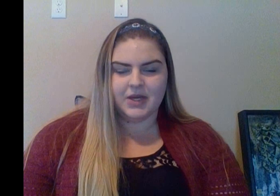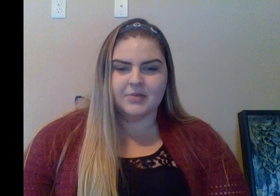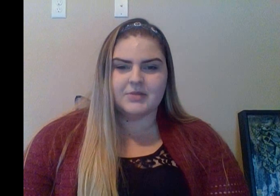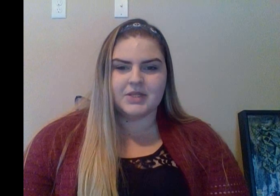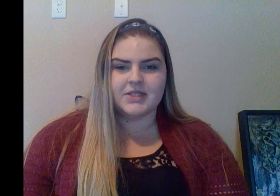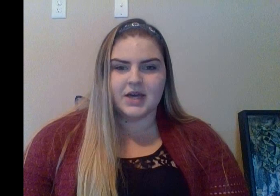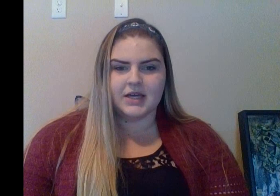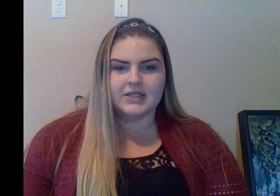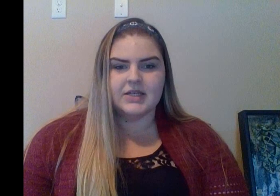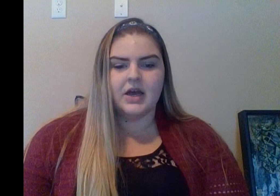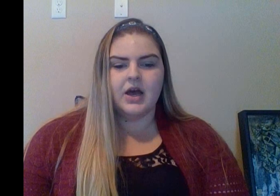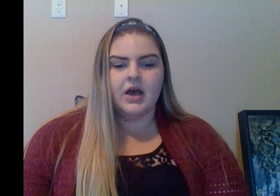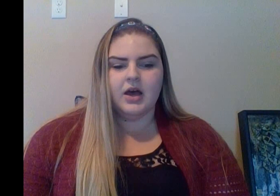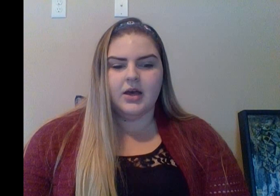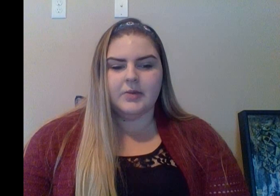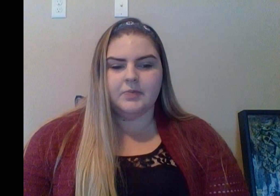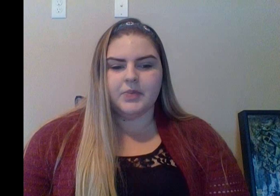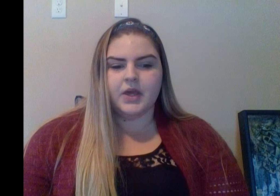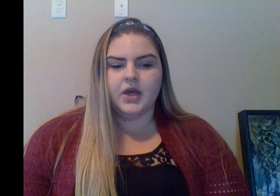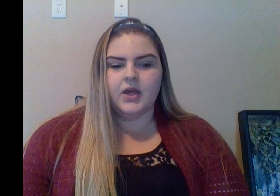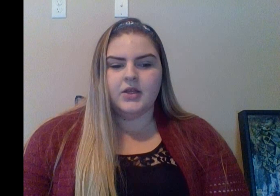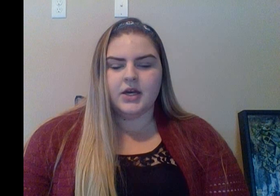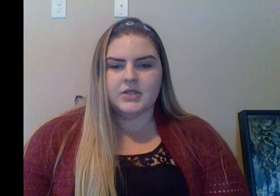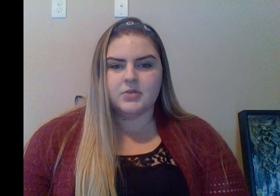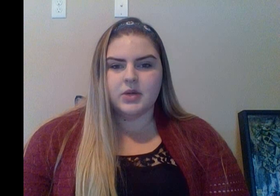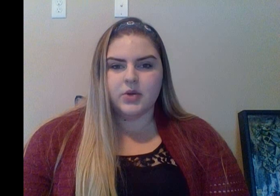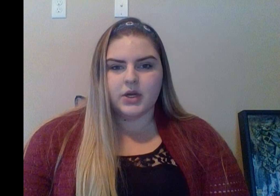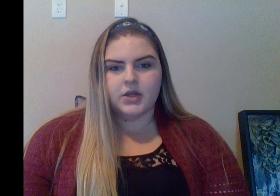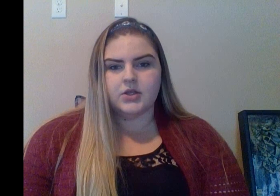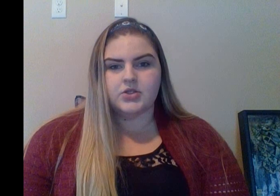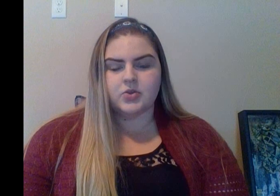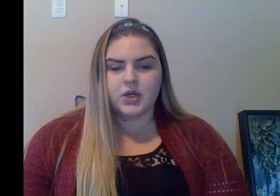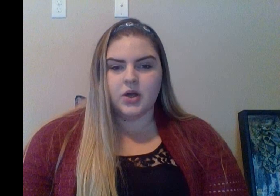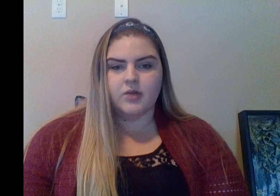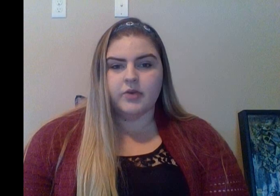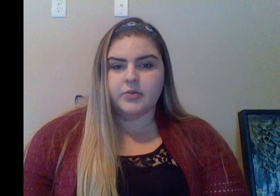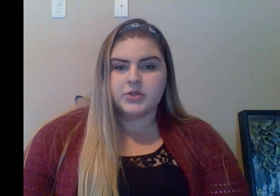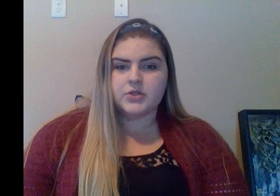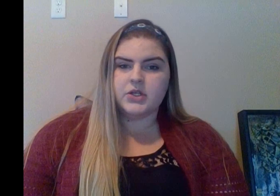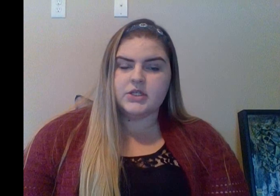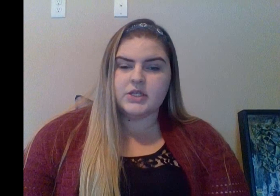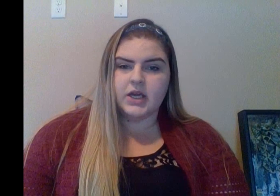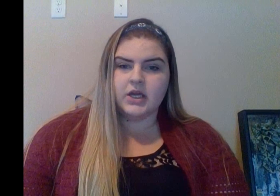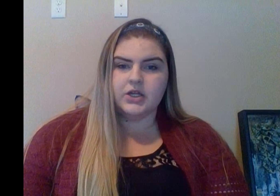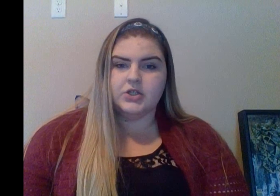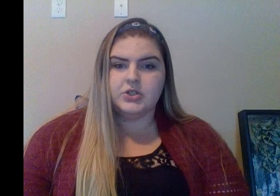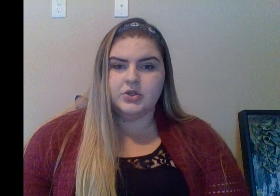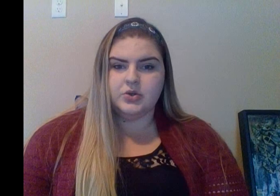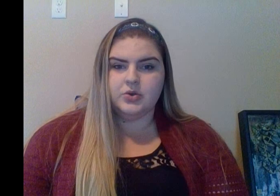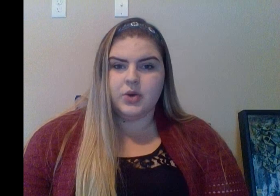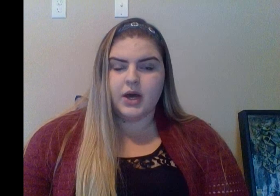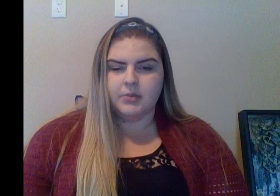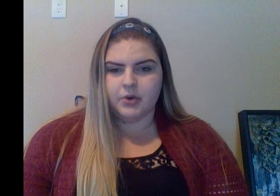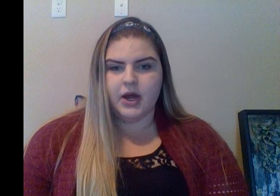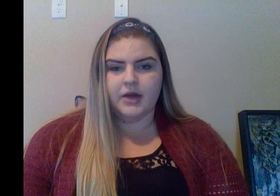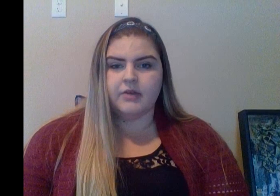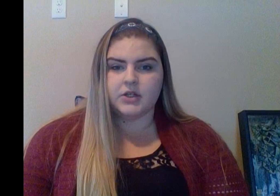up some of the signs. Um, the classroom that I work in, there's 3 nonverbal students and 2 more